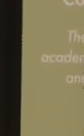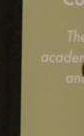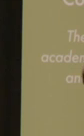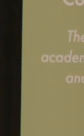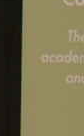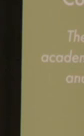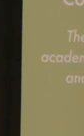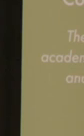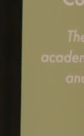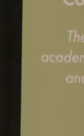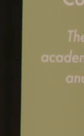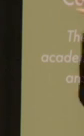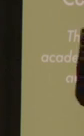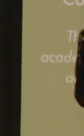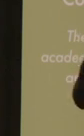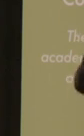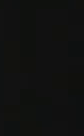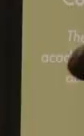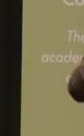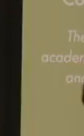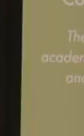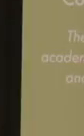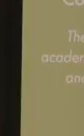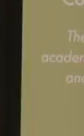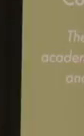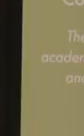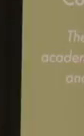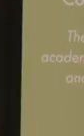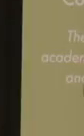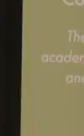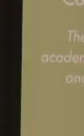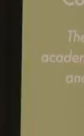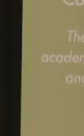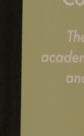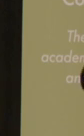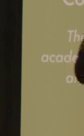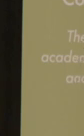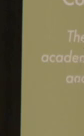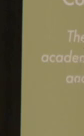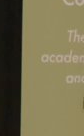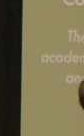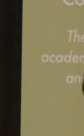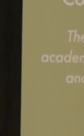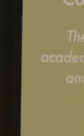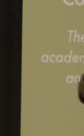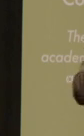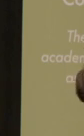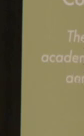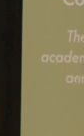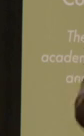a club. And I'd like to say that I was asked to be MC, and I thought I was going to be doing a little